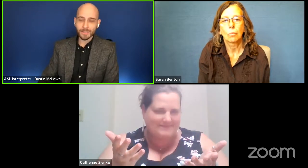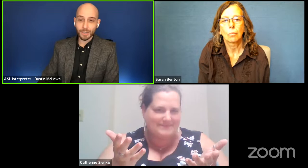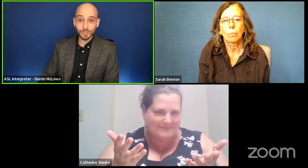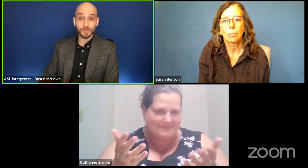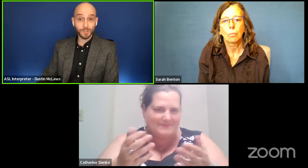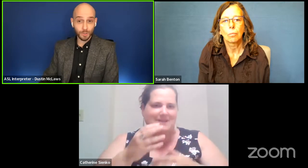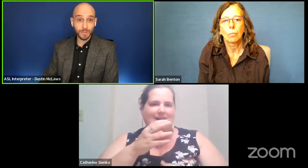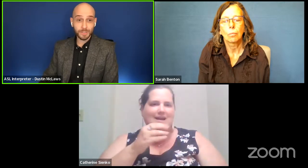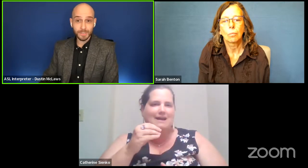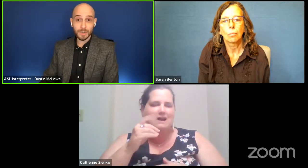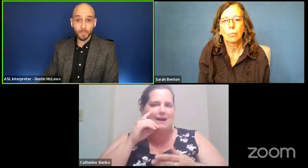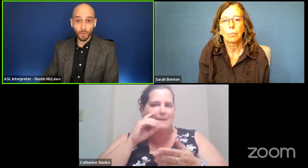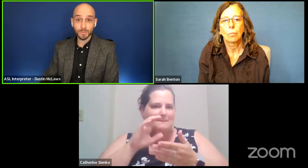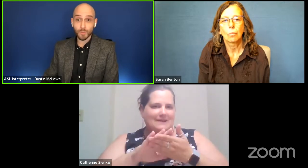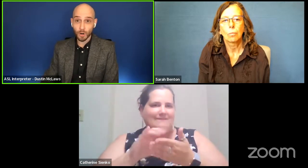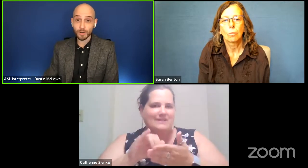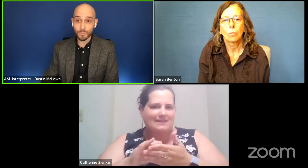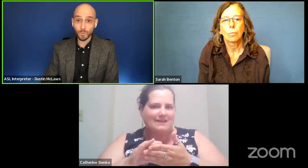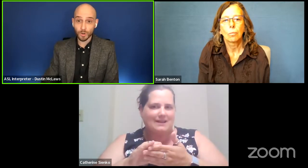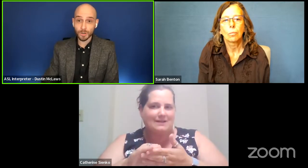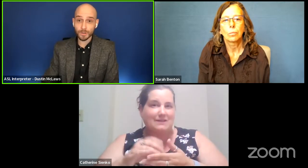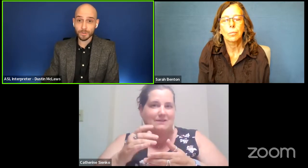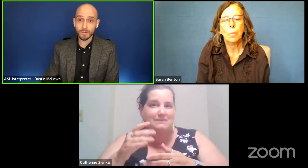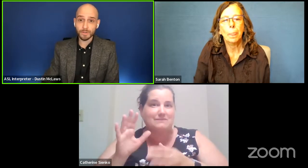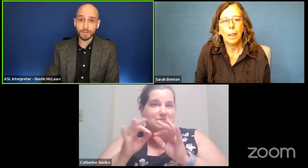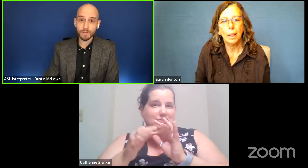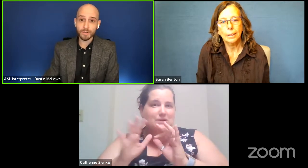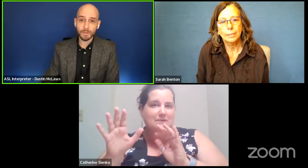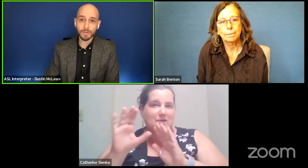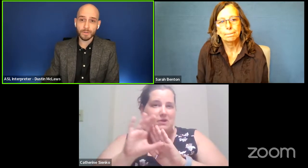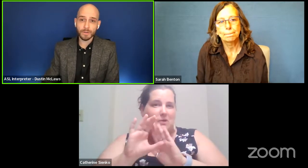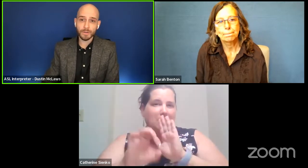know that customer service is an important part of the work.